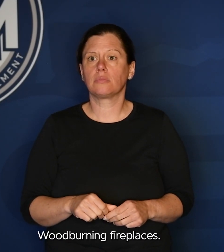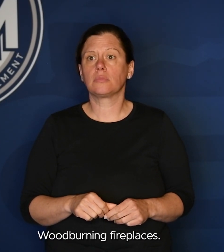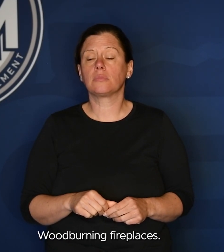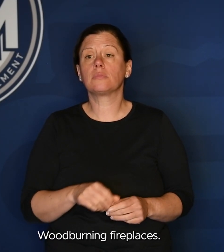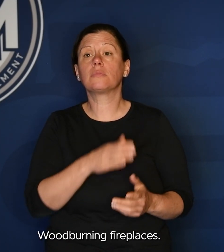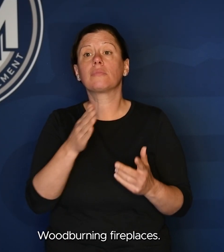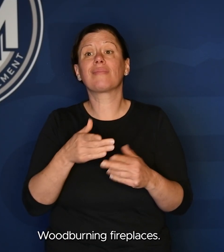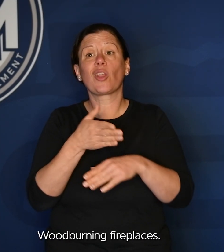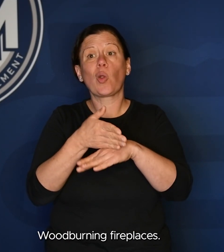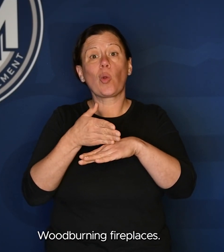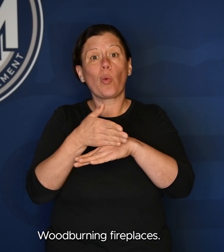Wood-burning fireplaces.